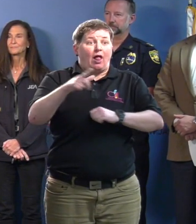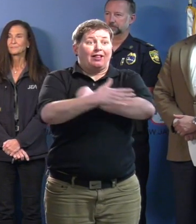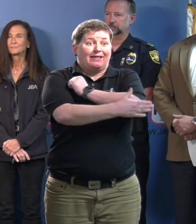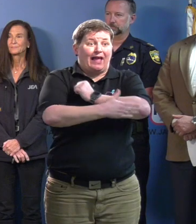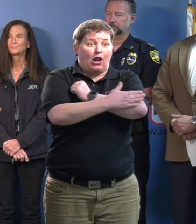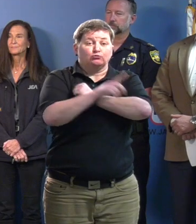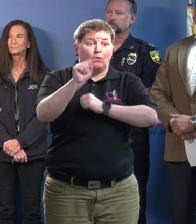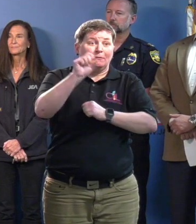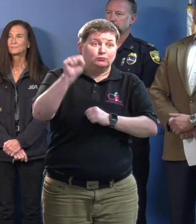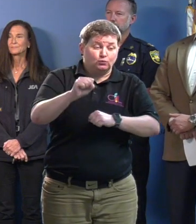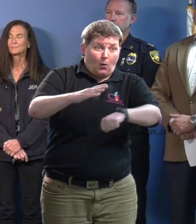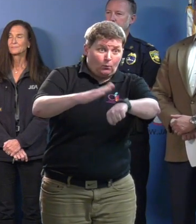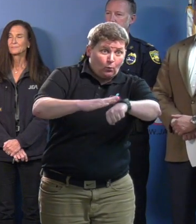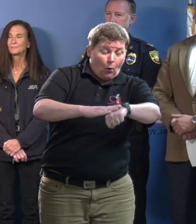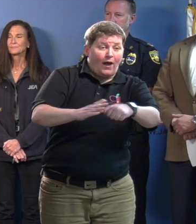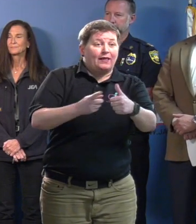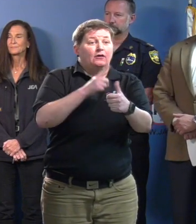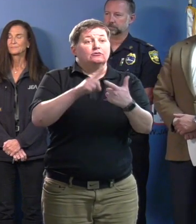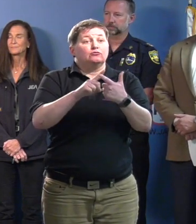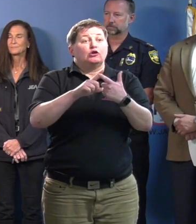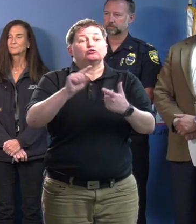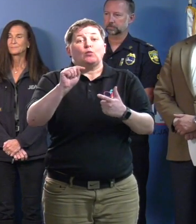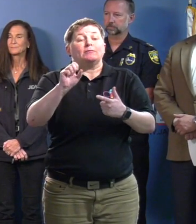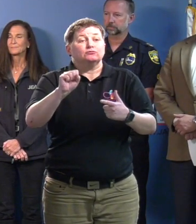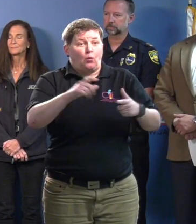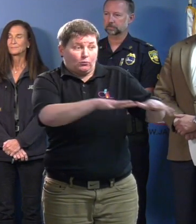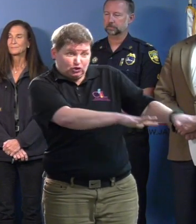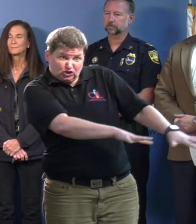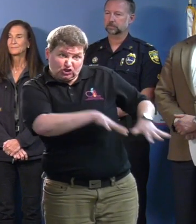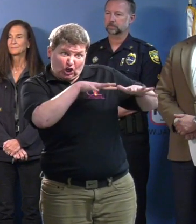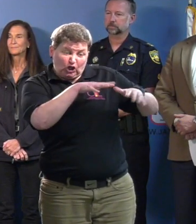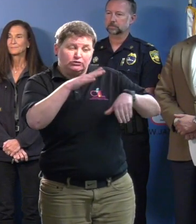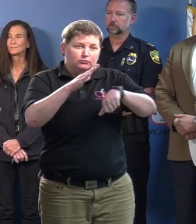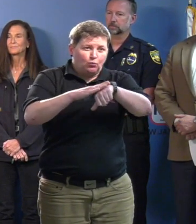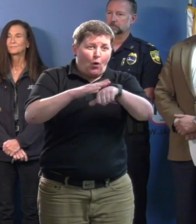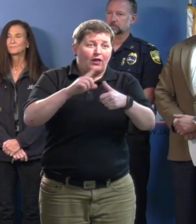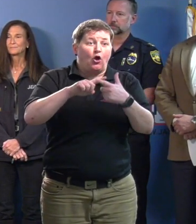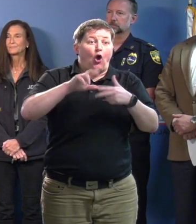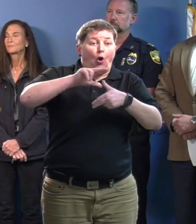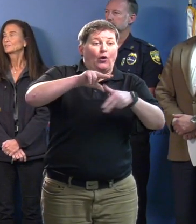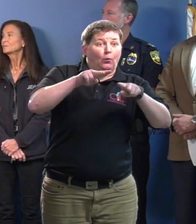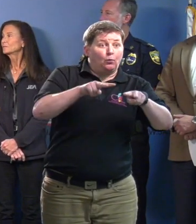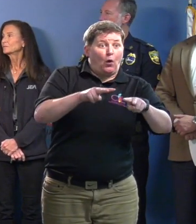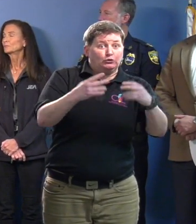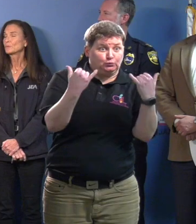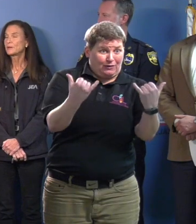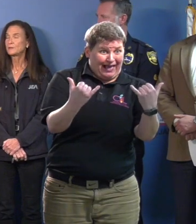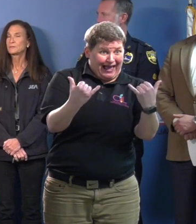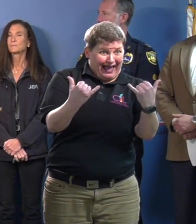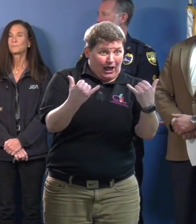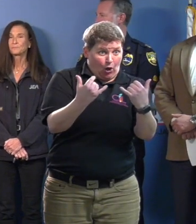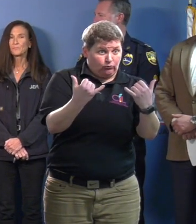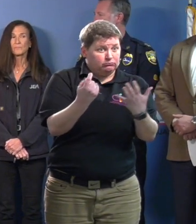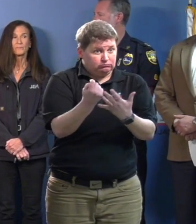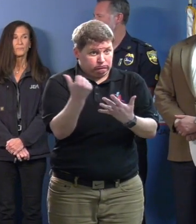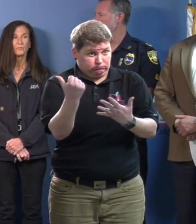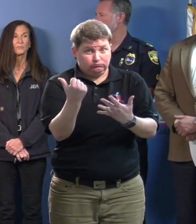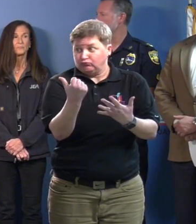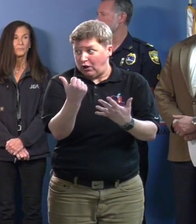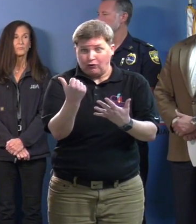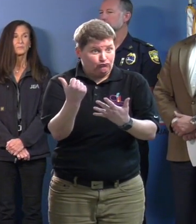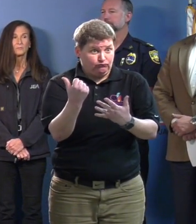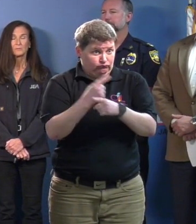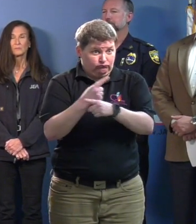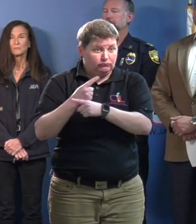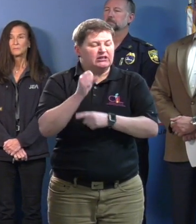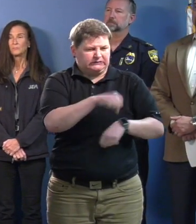warning. Actually, the hurricane watch for us has now been dropped, from my understanding. That's right. Right? Okay. Hurricane watch is